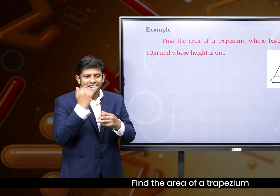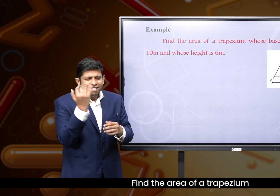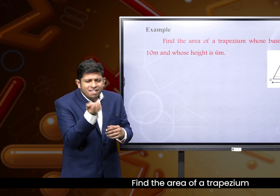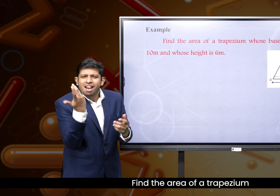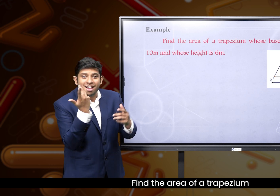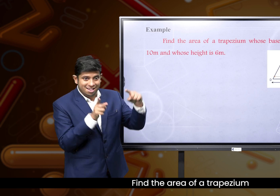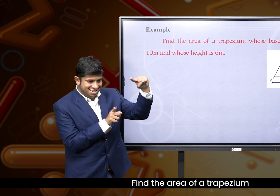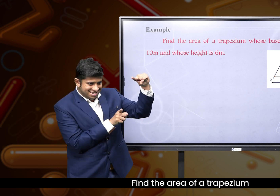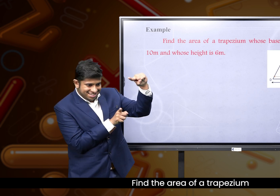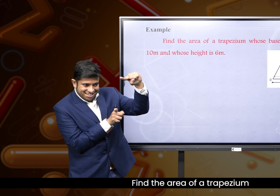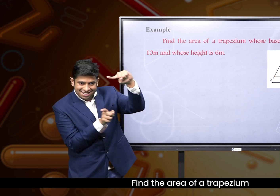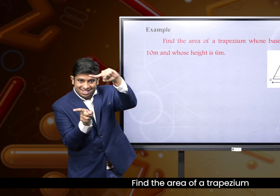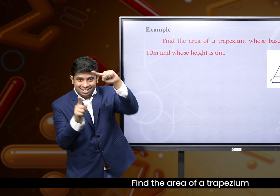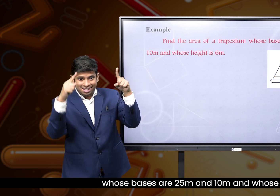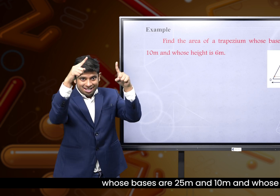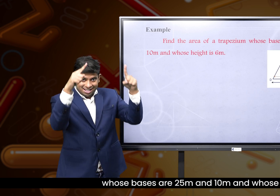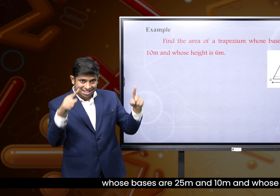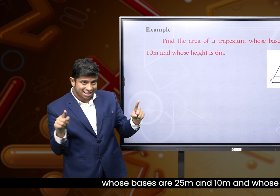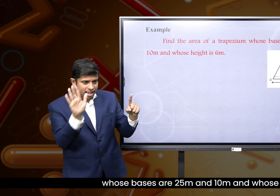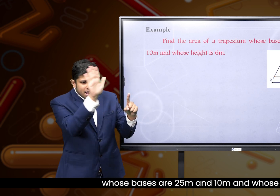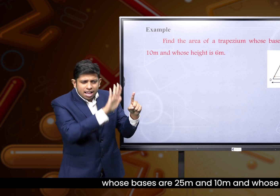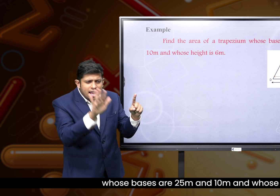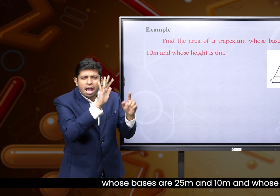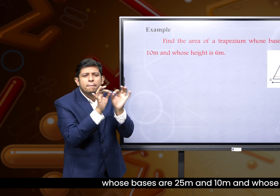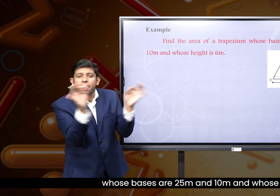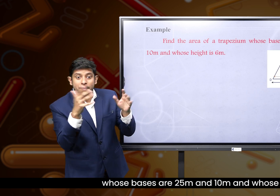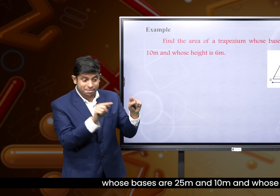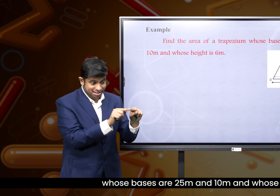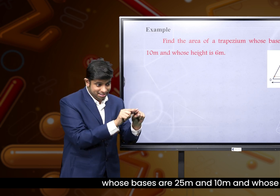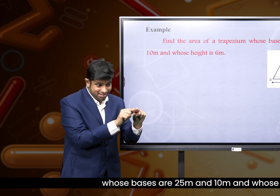Find the area of a trapezium whose bases are 25 meter and 10 meter